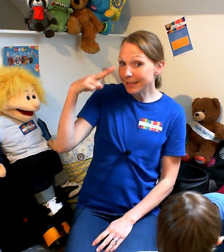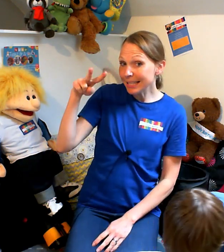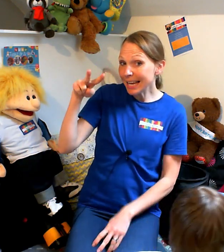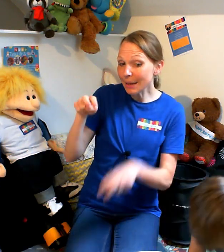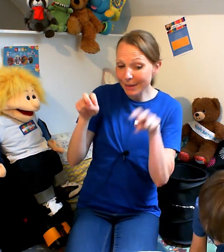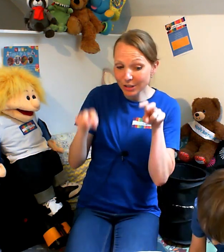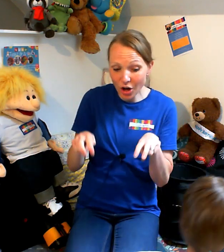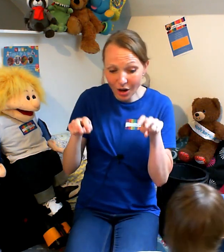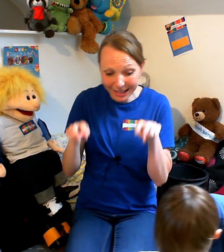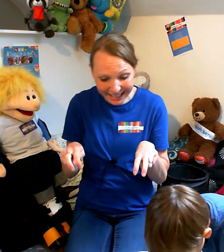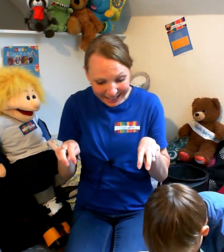see my doggy.